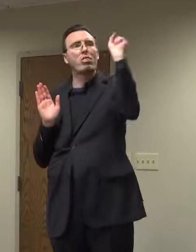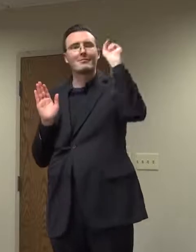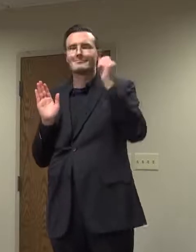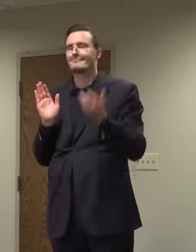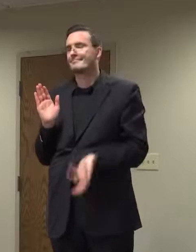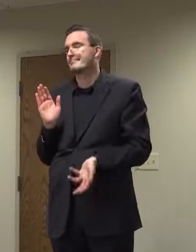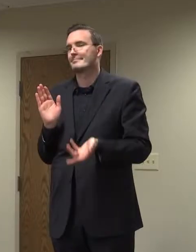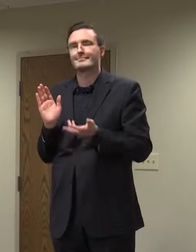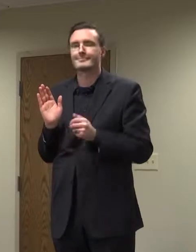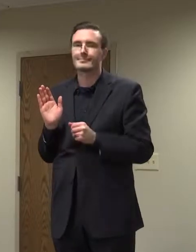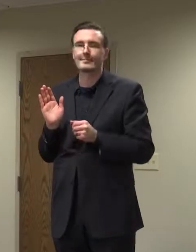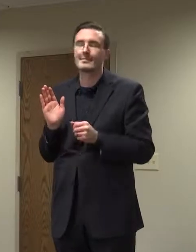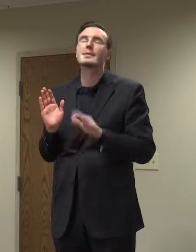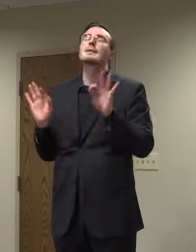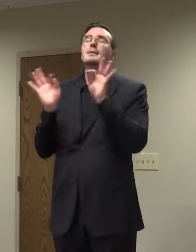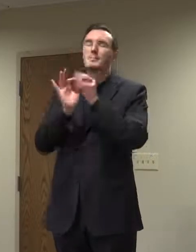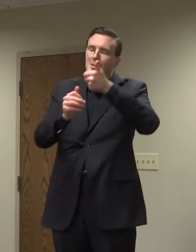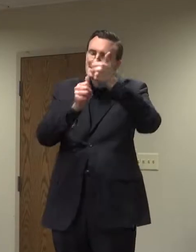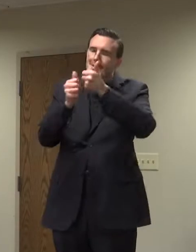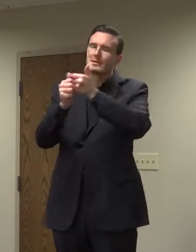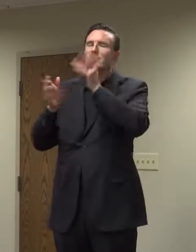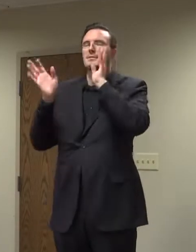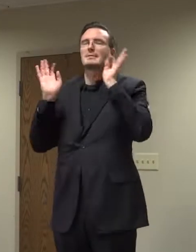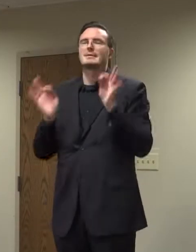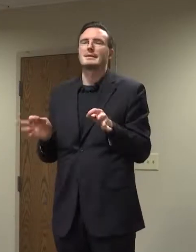decide it's time to kind of buckle down,